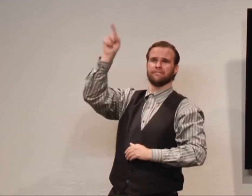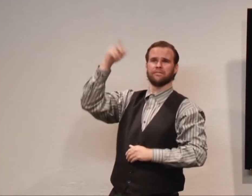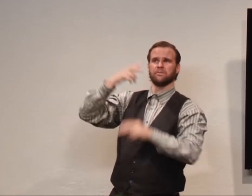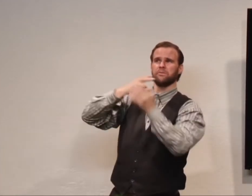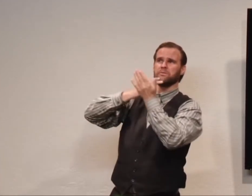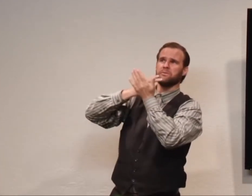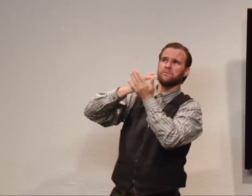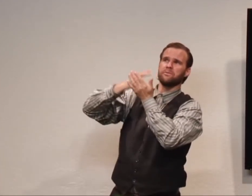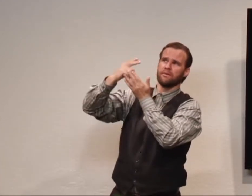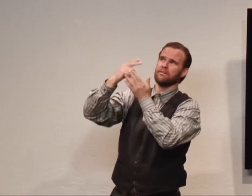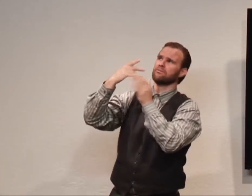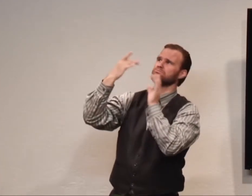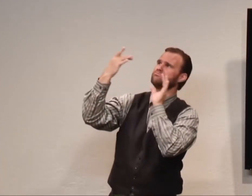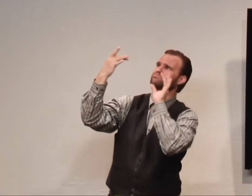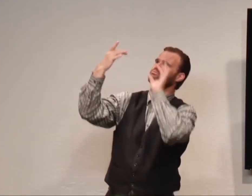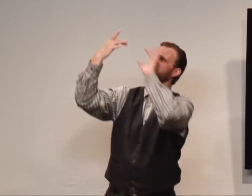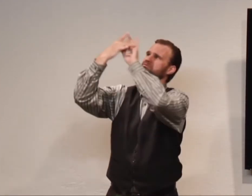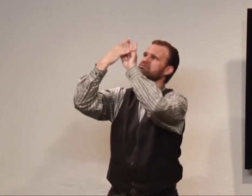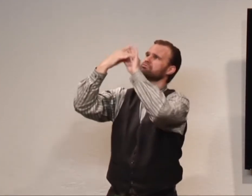name.